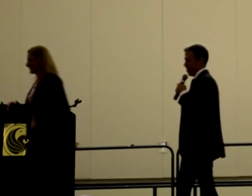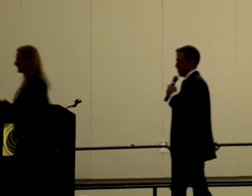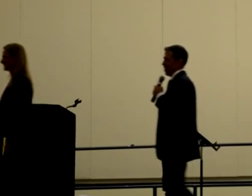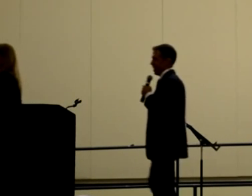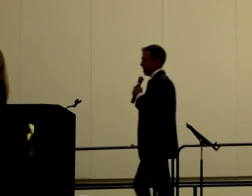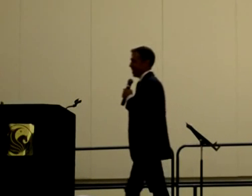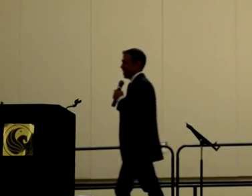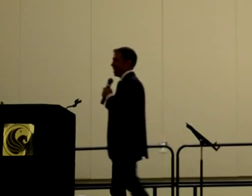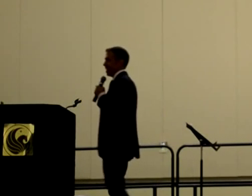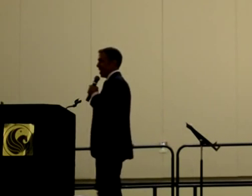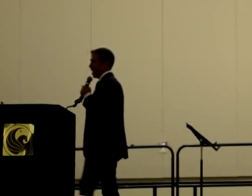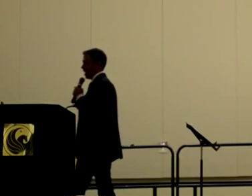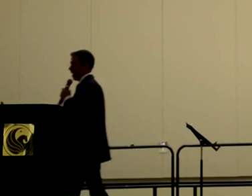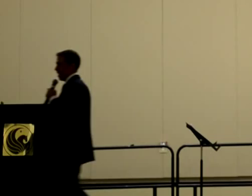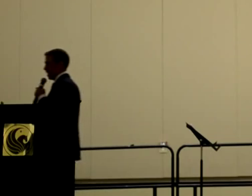Life is good.